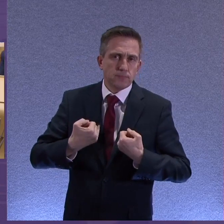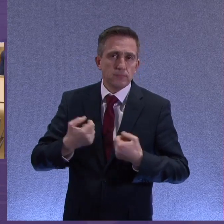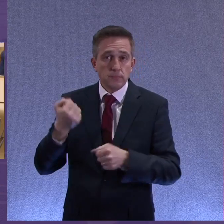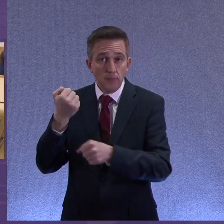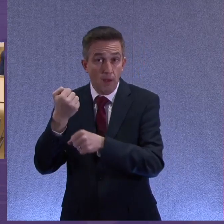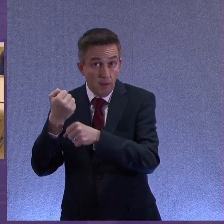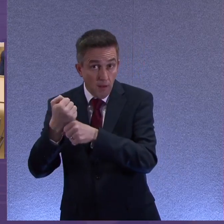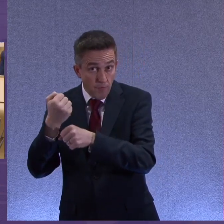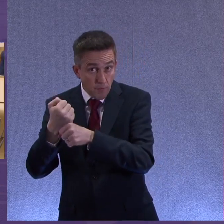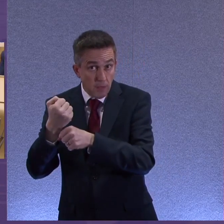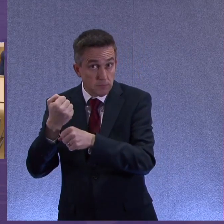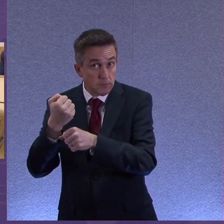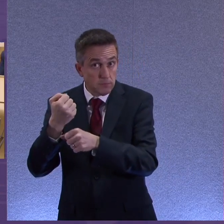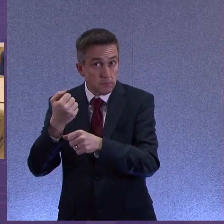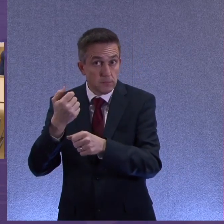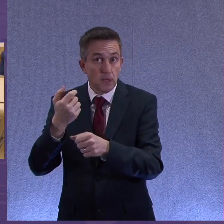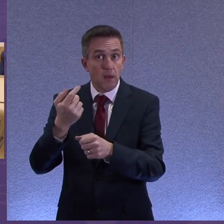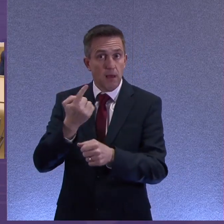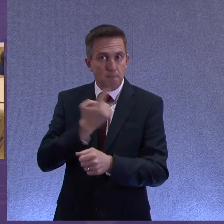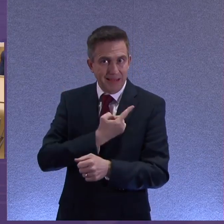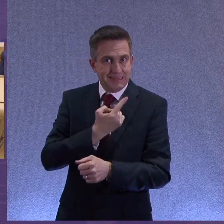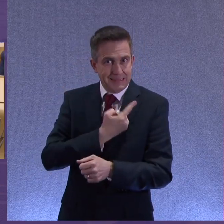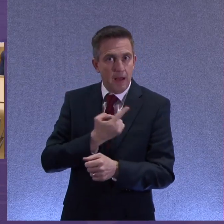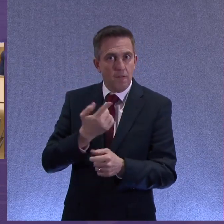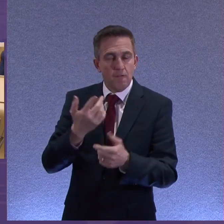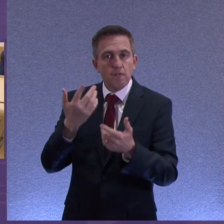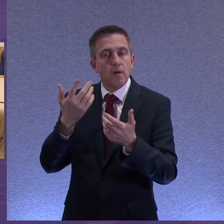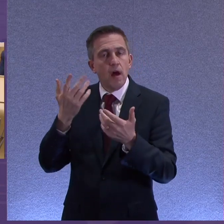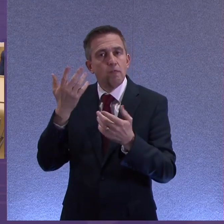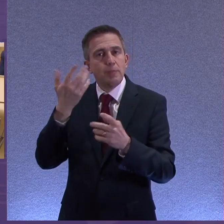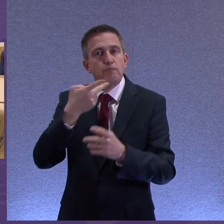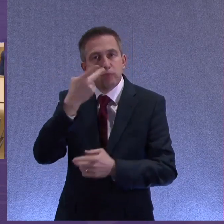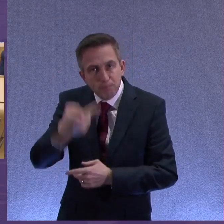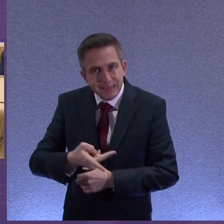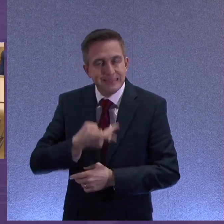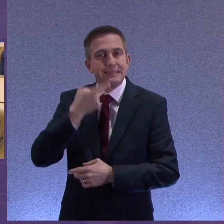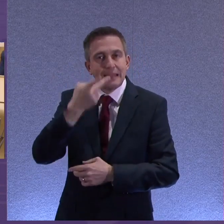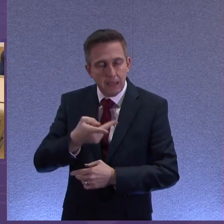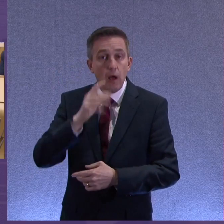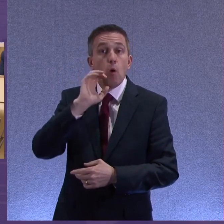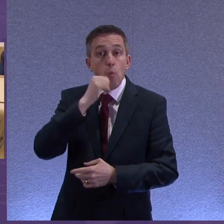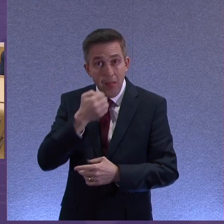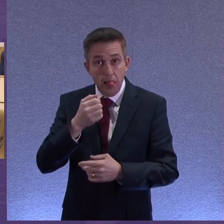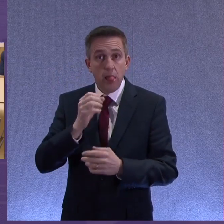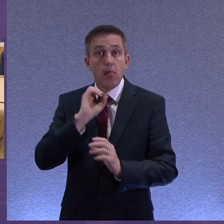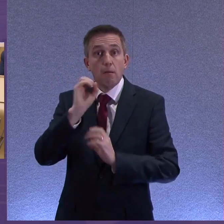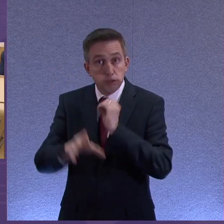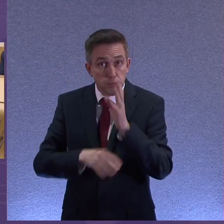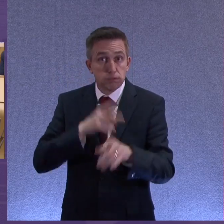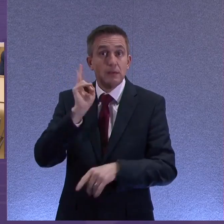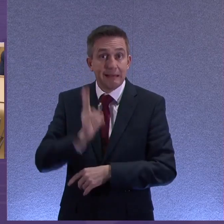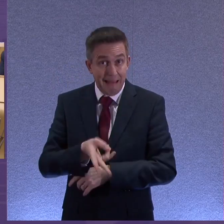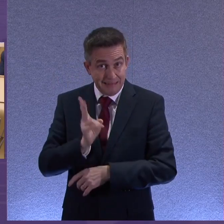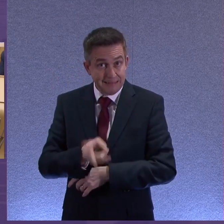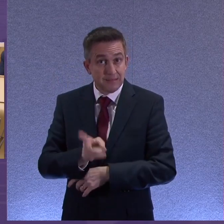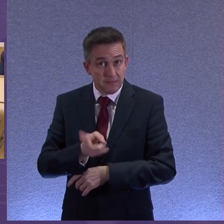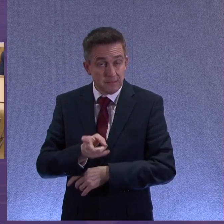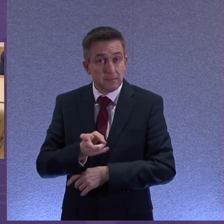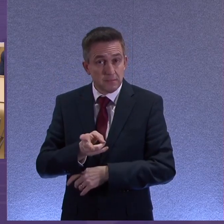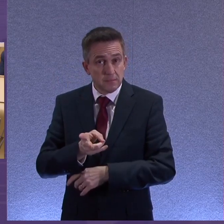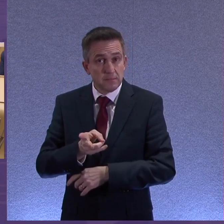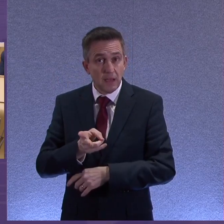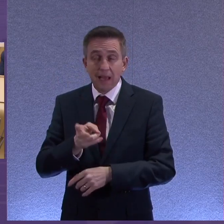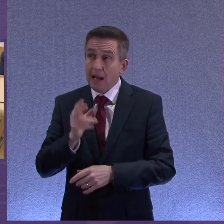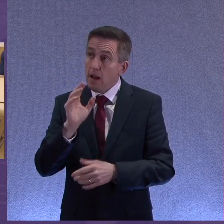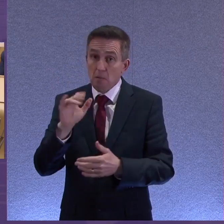of, and what I tried to outline, and again, very happy in the coming days to set out more detail for members through